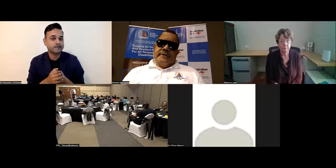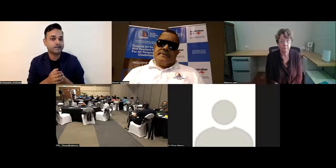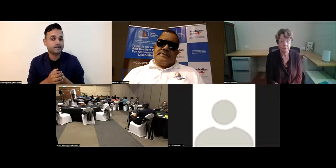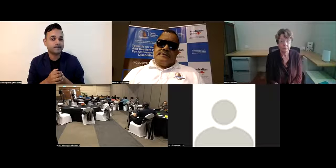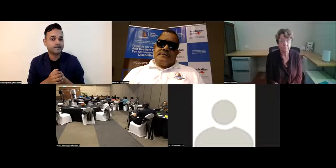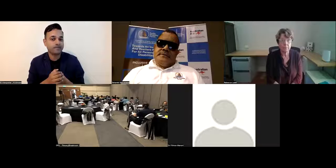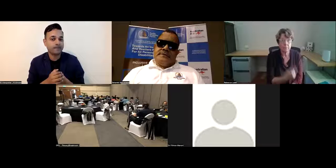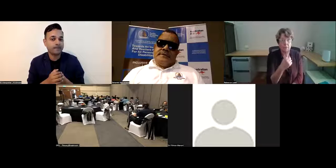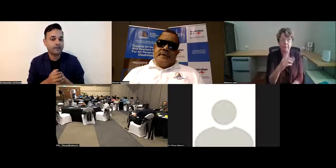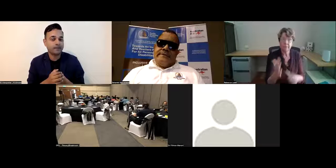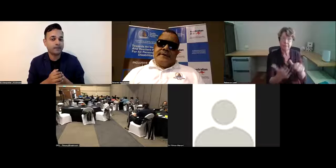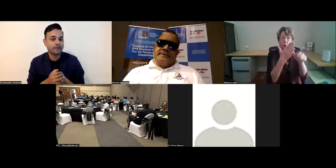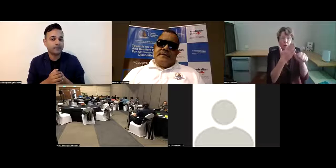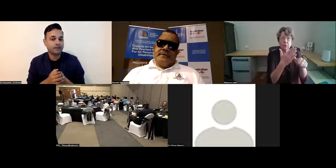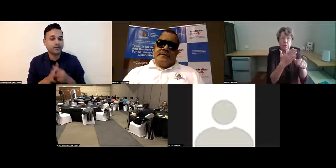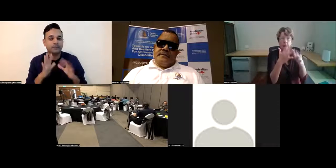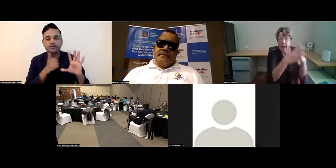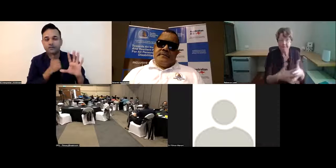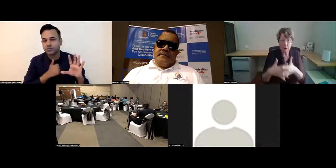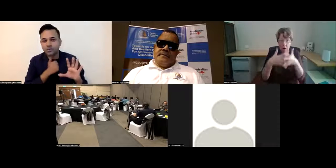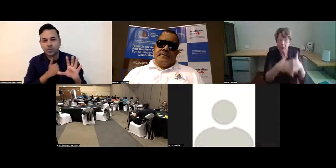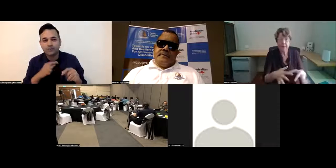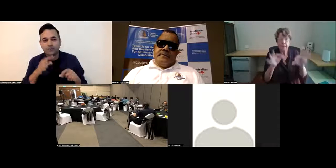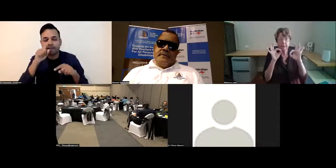She's a U.S. Special Advisor,